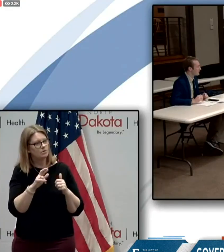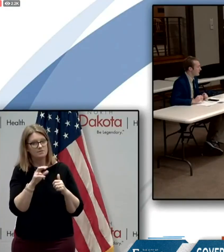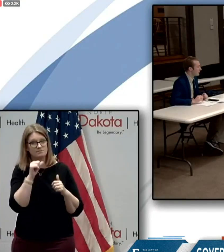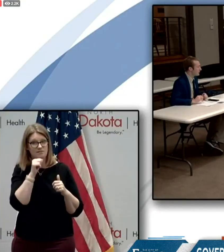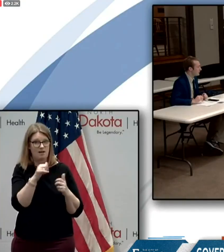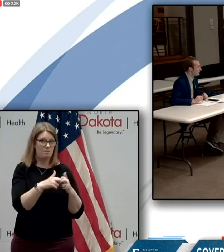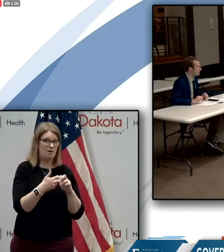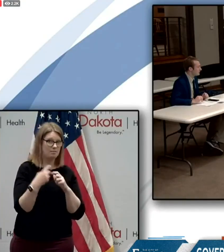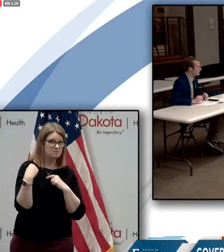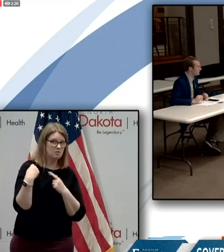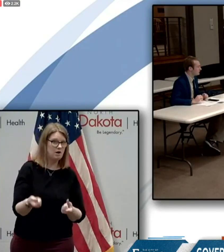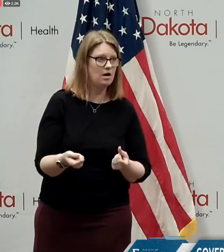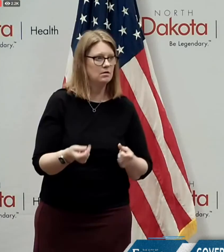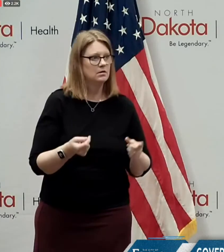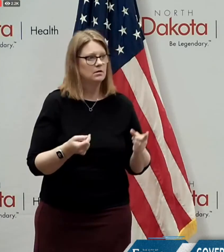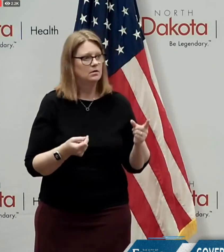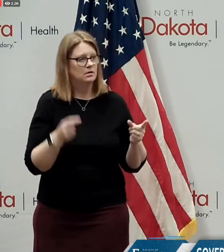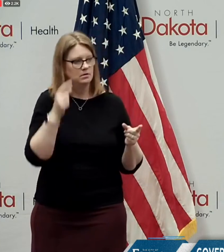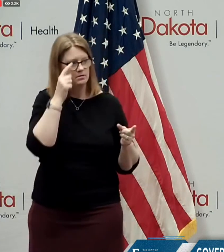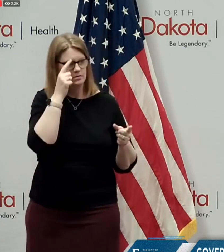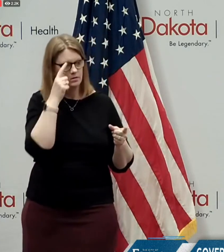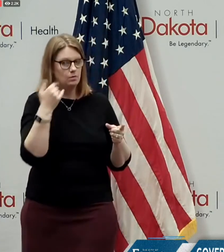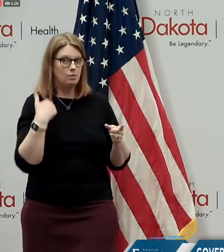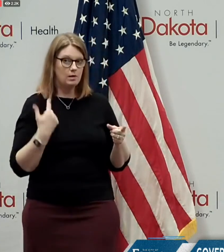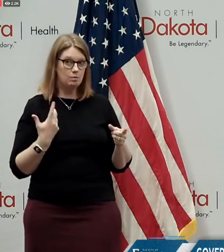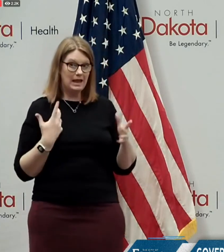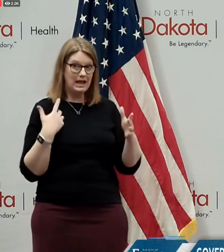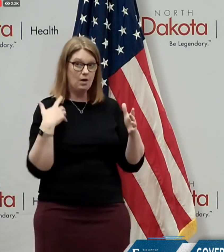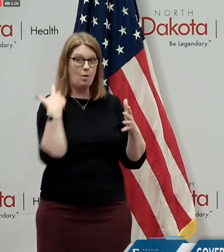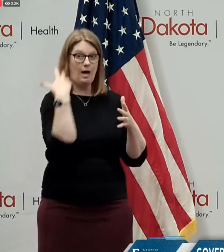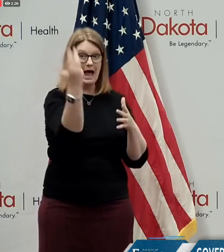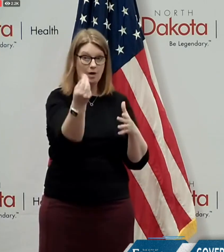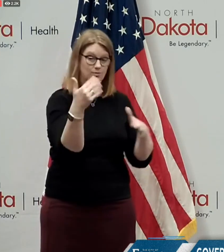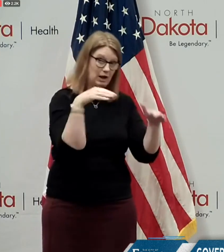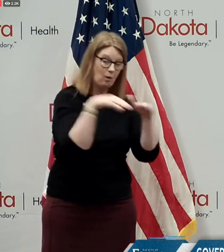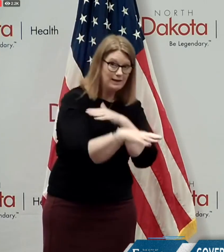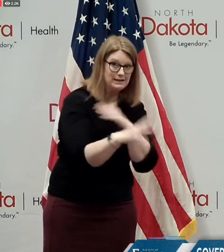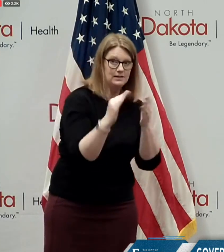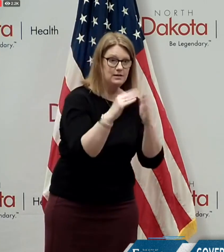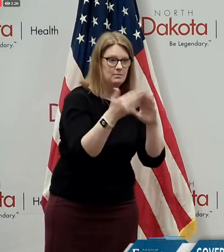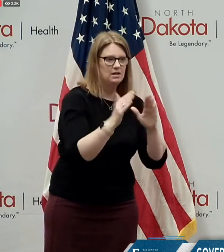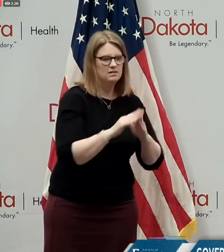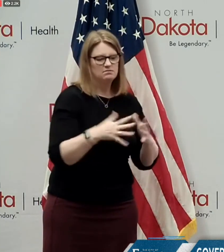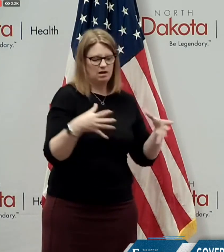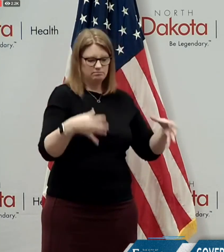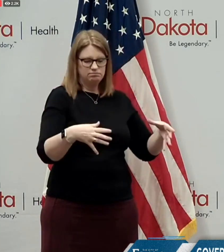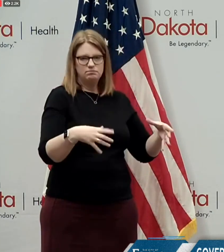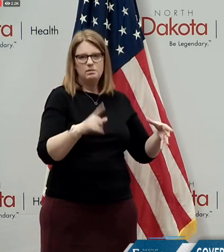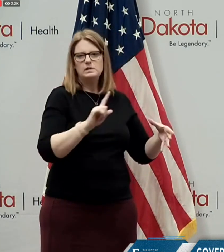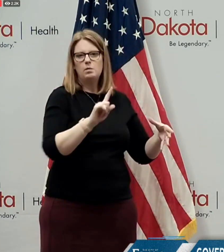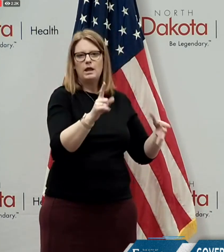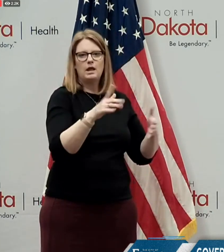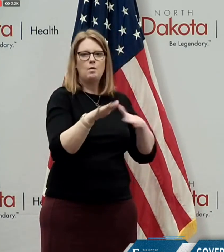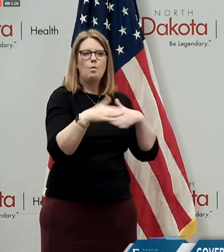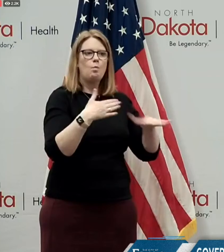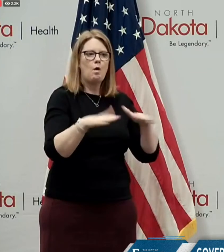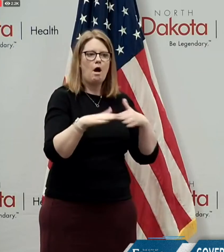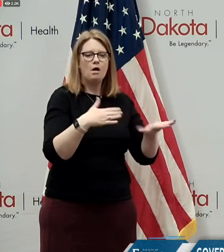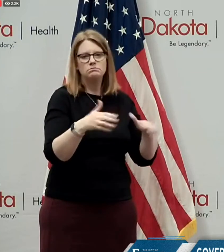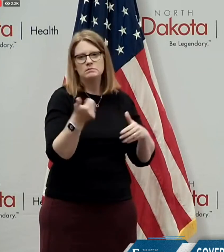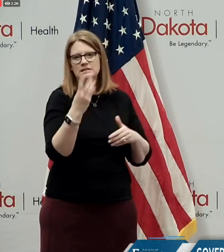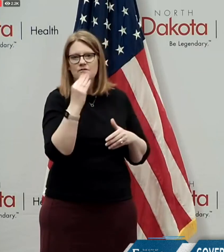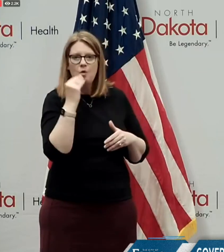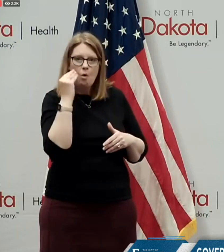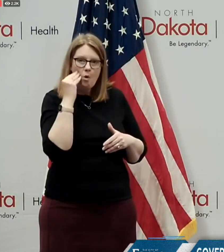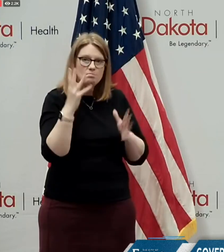problem thus far. I think when we go out into the communities, we're right there within walking distance. So we've had several homes, several